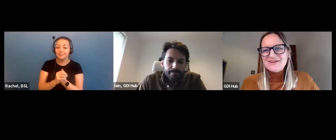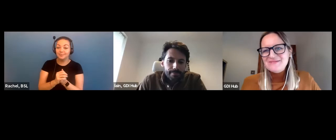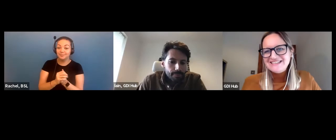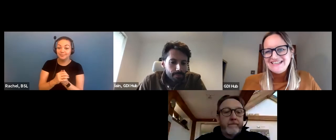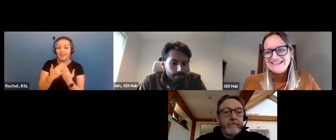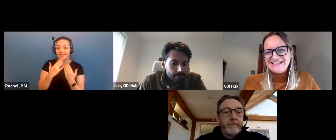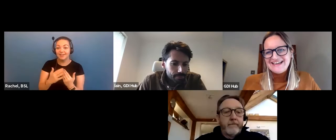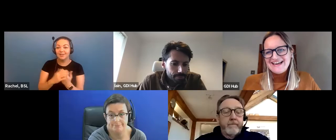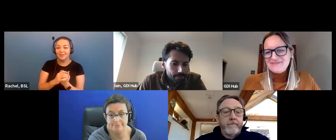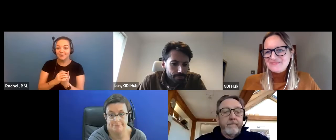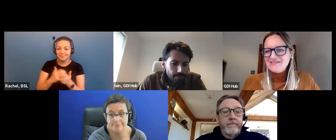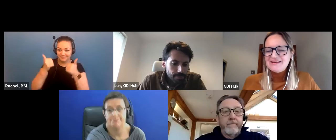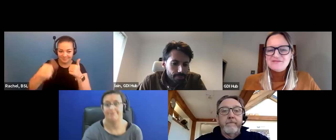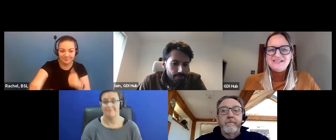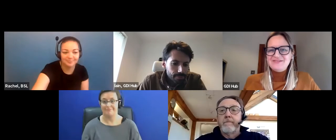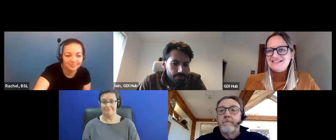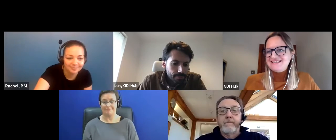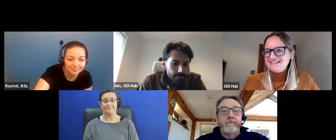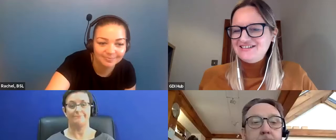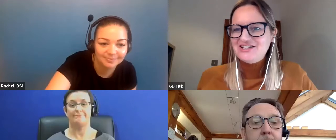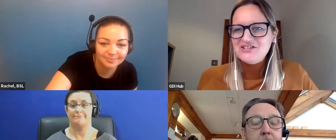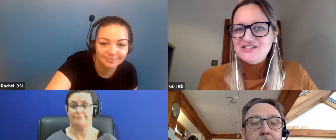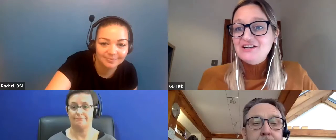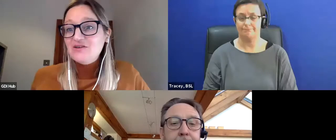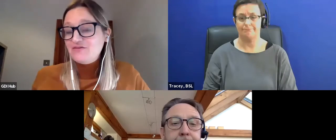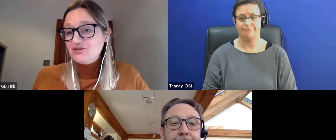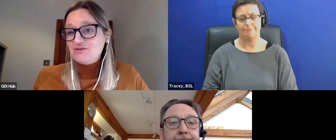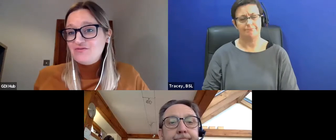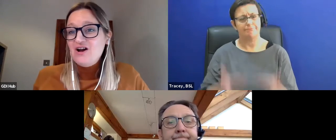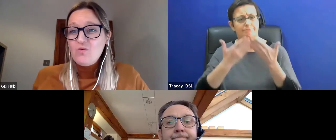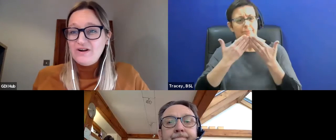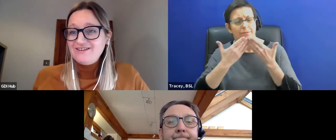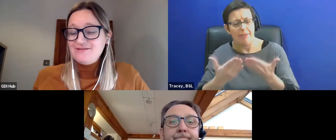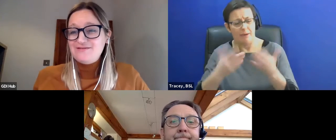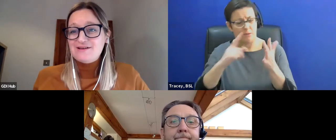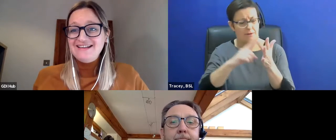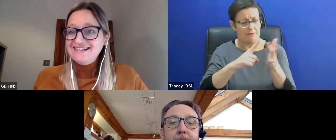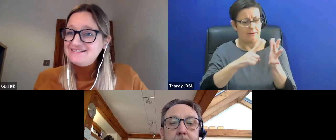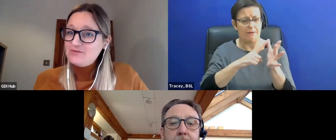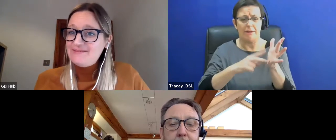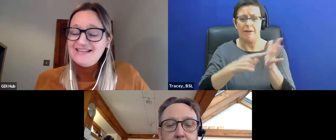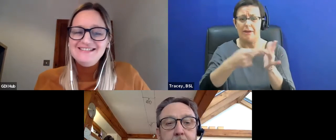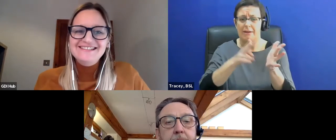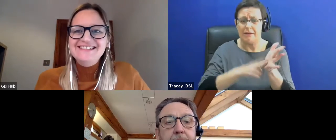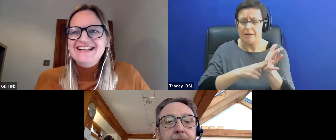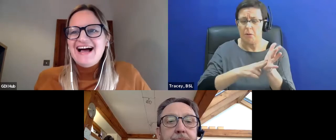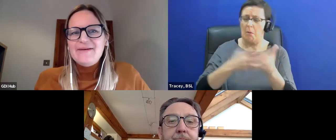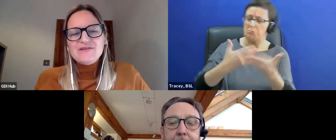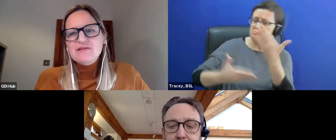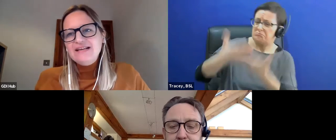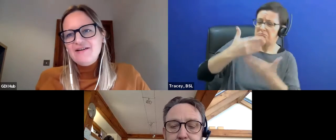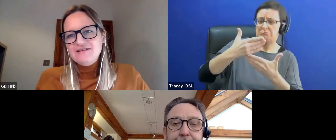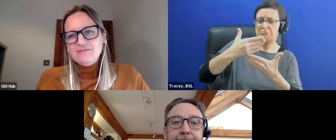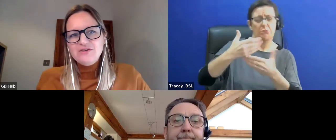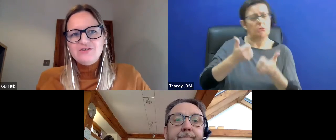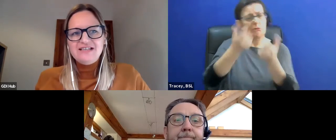Thank you very much, Ian. I mean, that was a really fantastic introduction and an overview of what inclusive design is and why it matters.